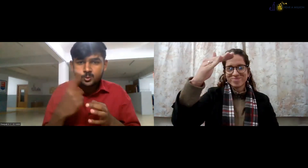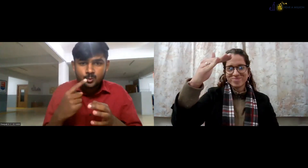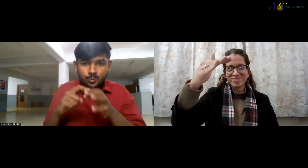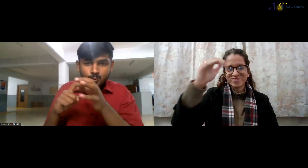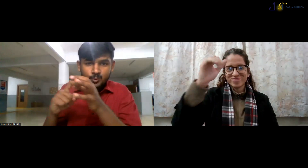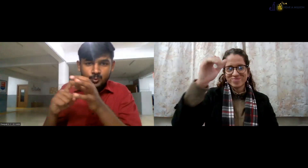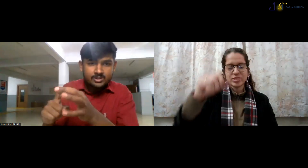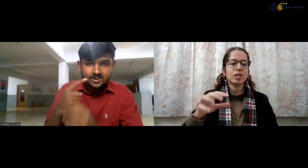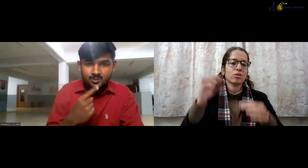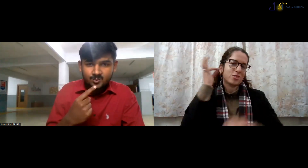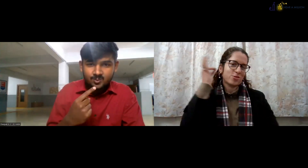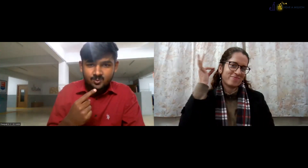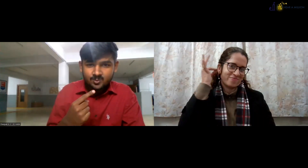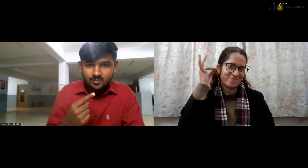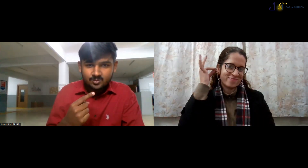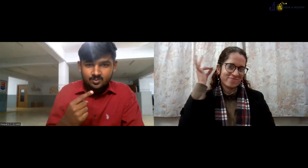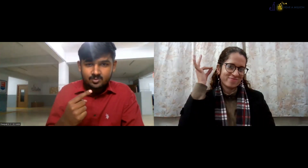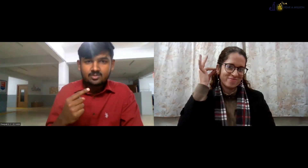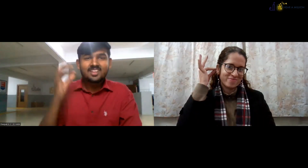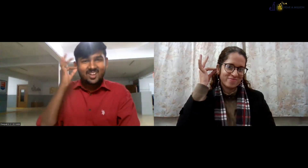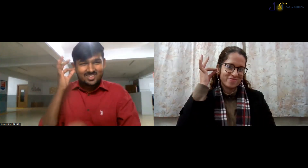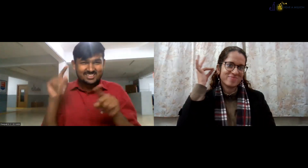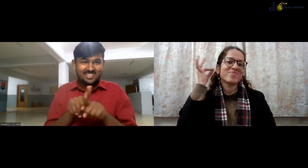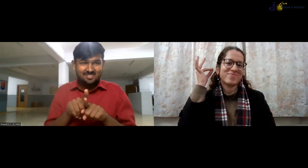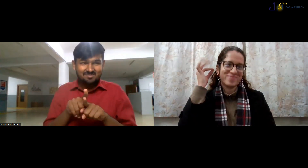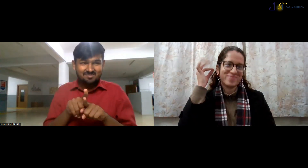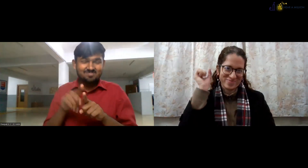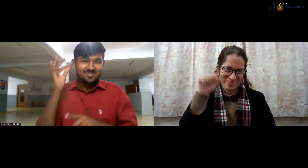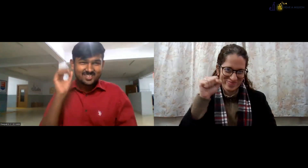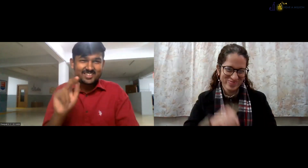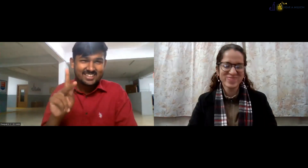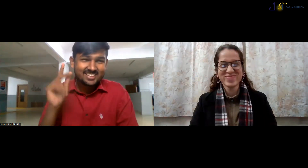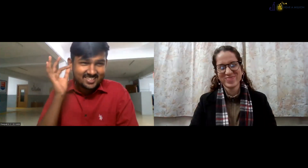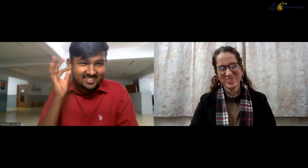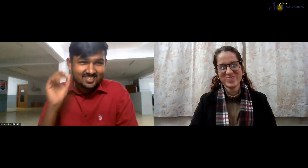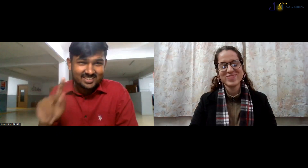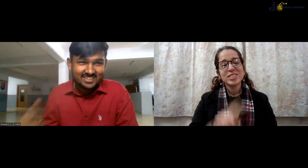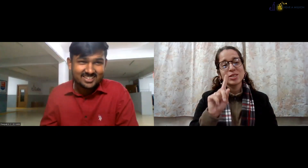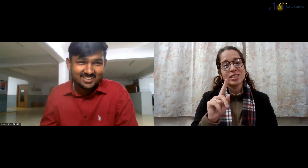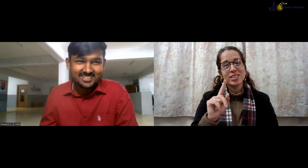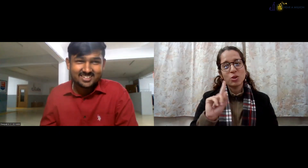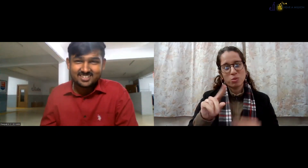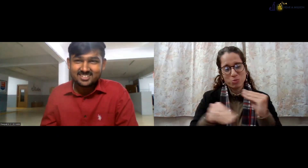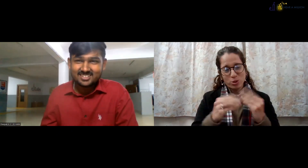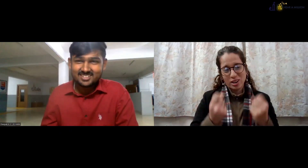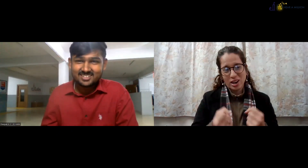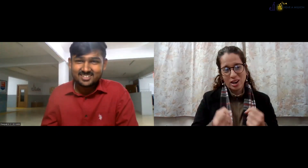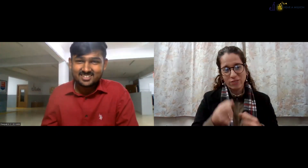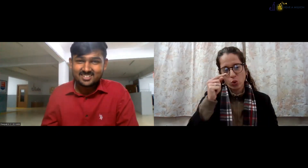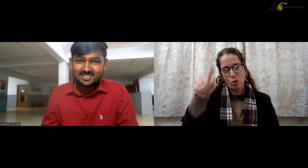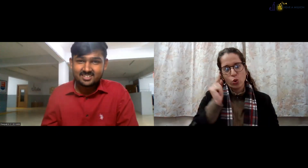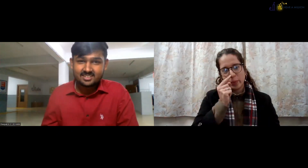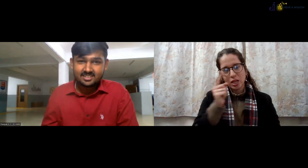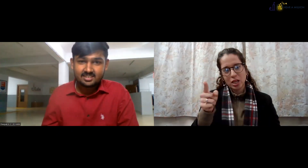Hi, hello, your question is to? My question is to Rahul. Same, everybody has a question to Rahul.